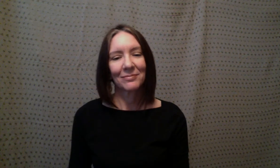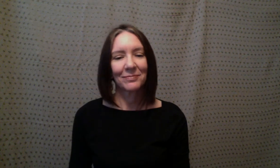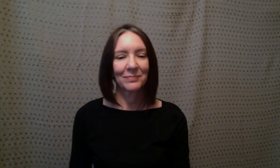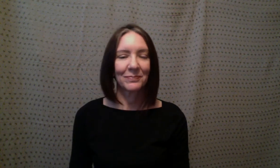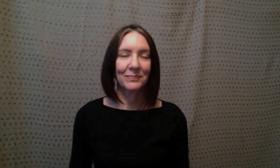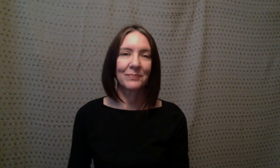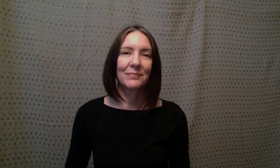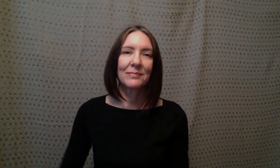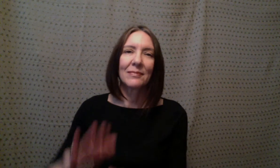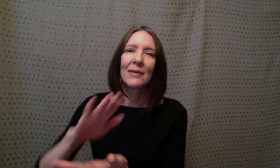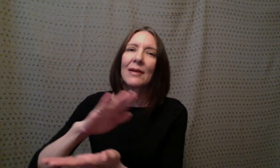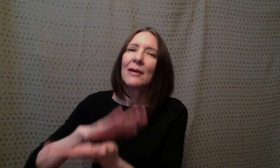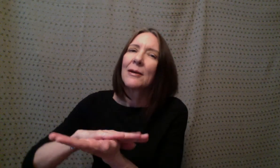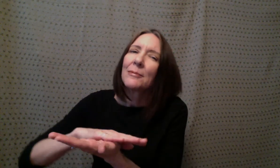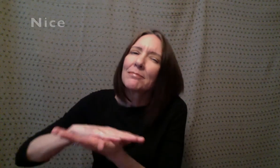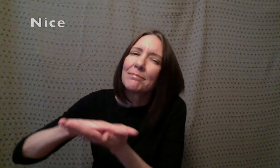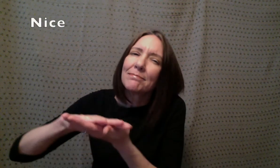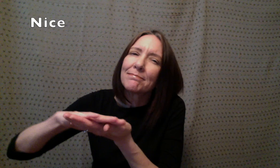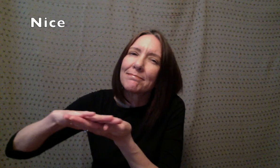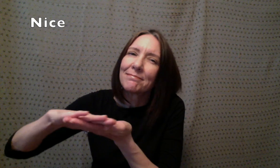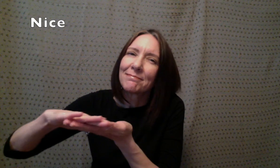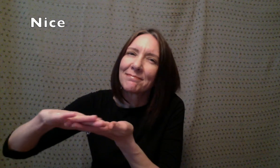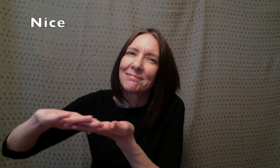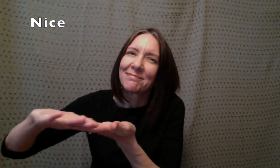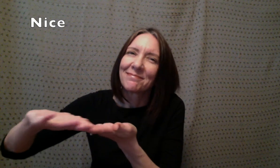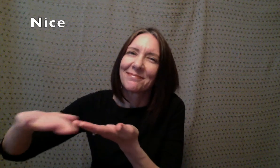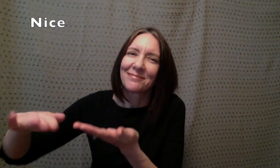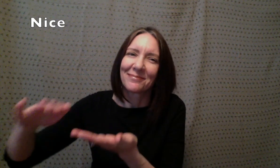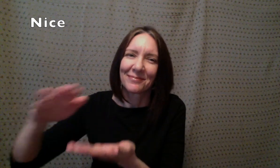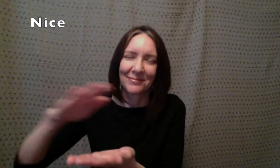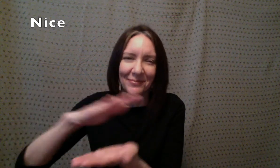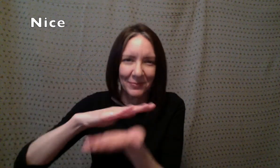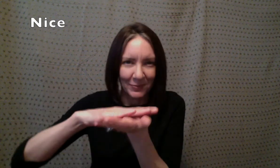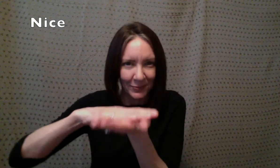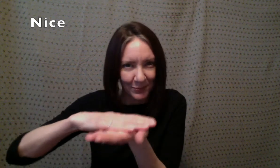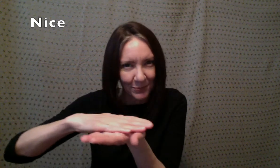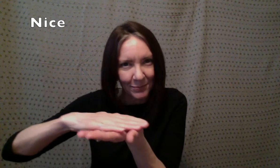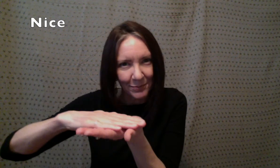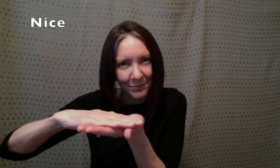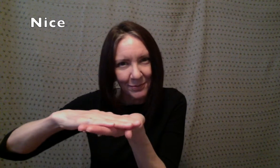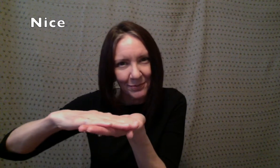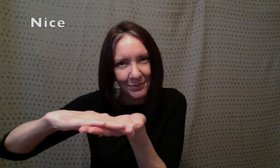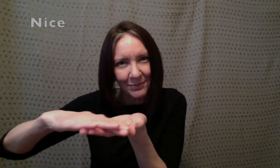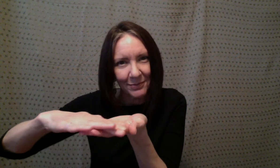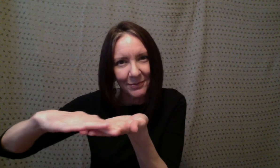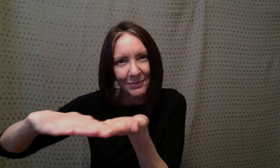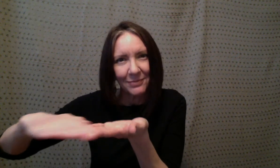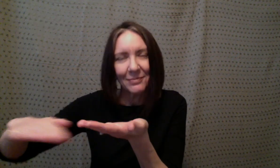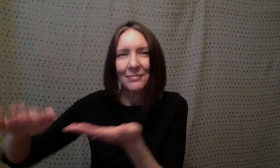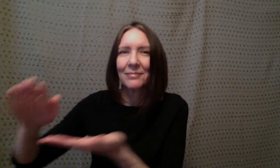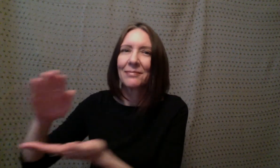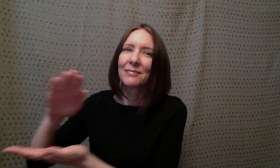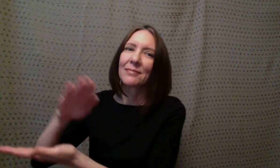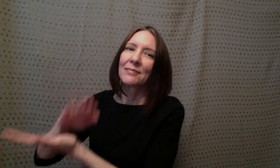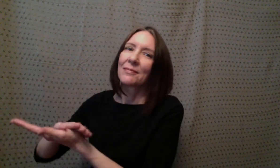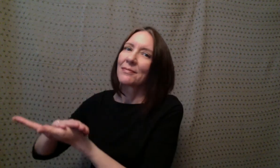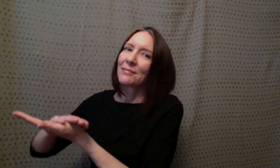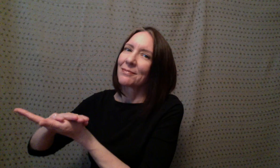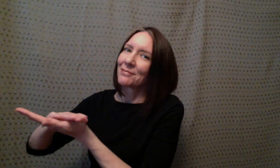mouth. This sign is nice. 2 B hand shapes. One slides